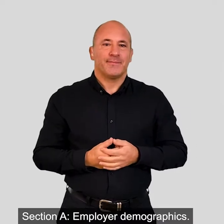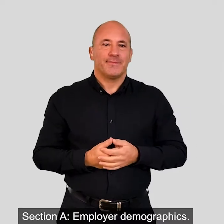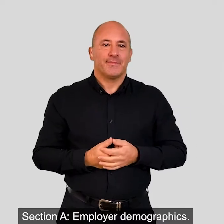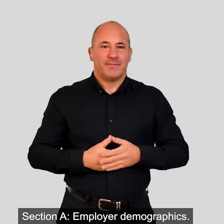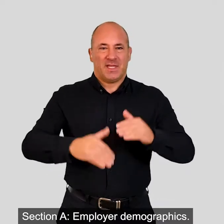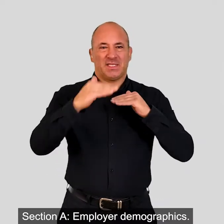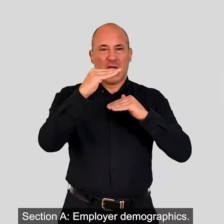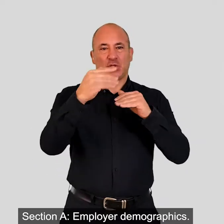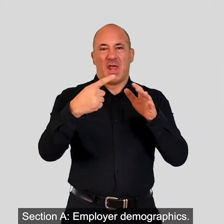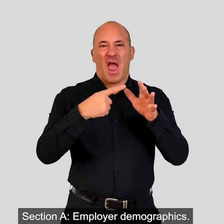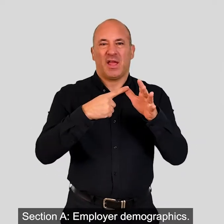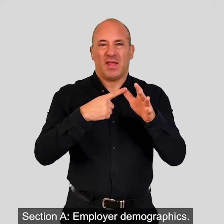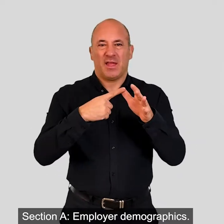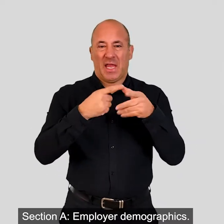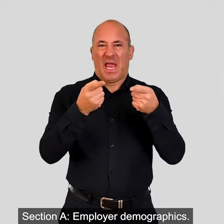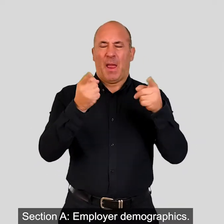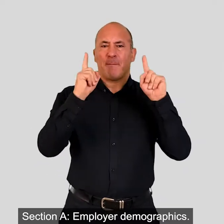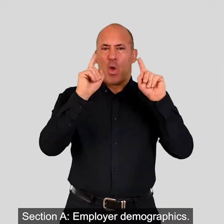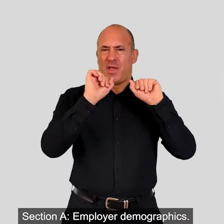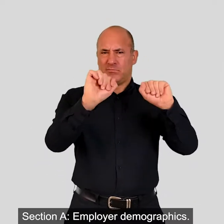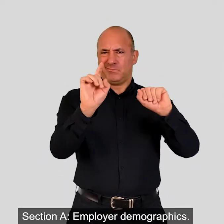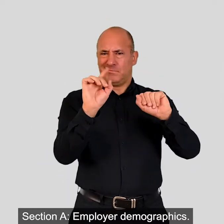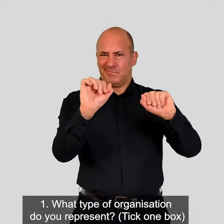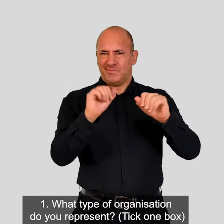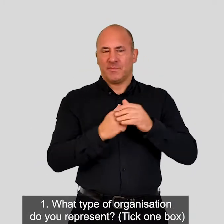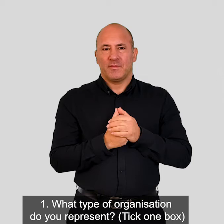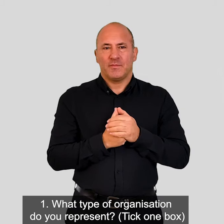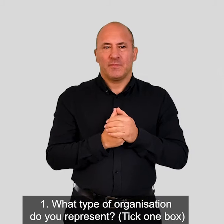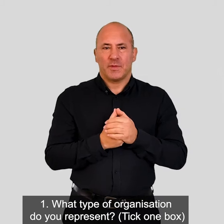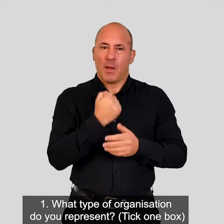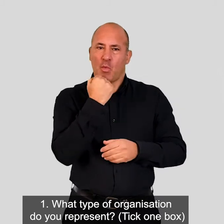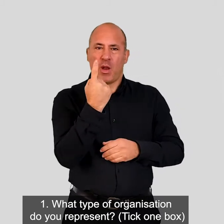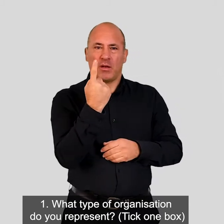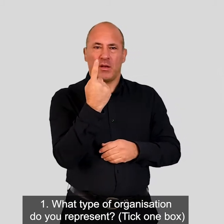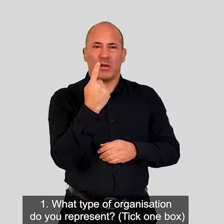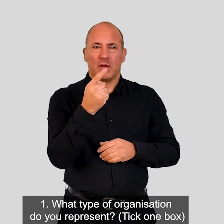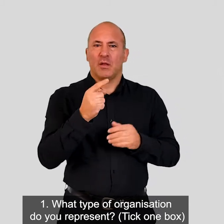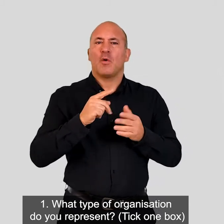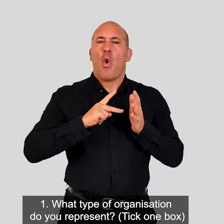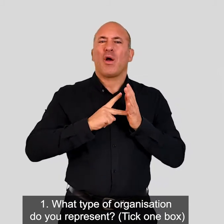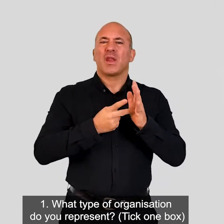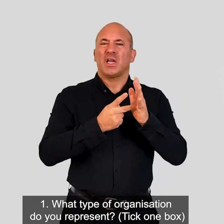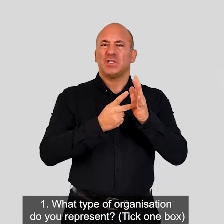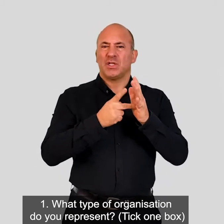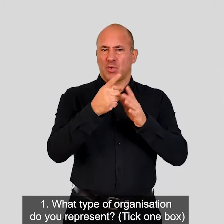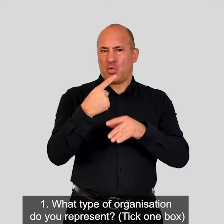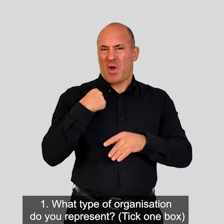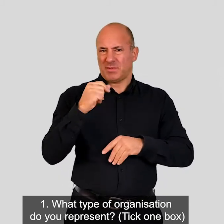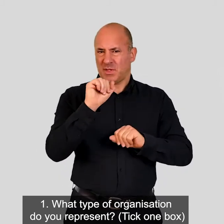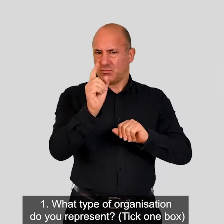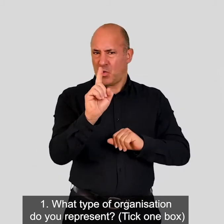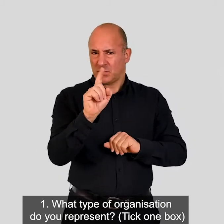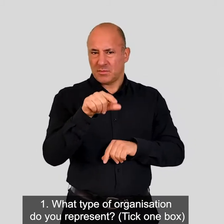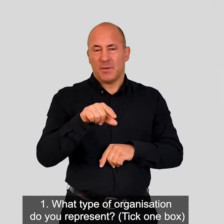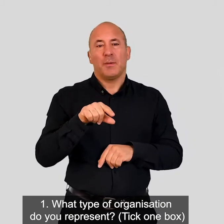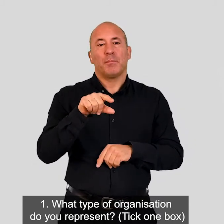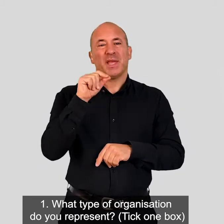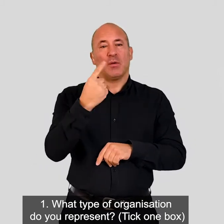Section A. Employer demographics. 1. What type of organization do you represent? Tick one